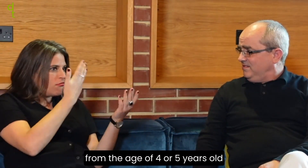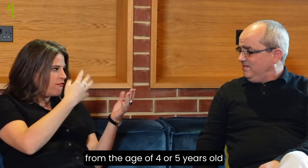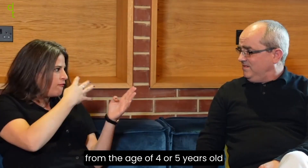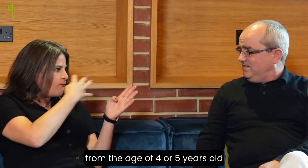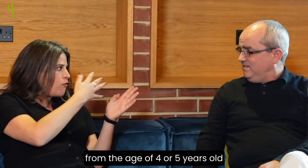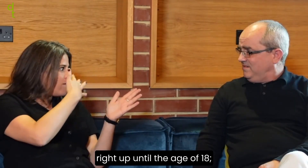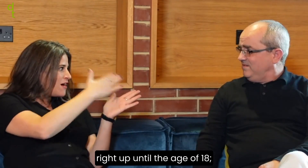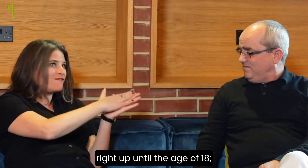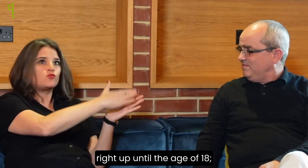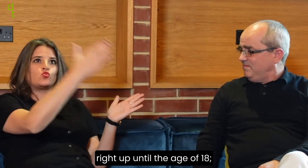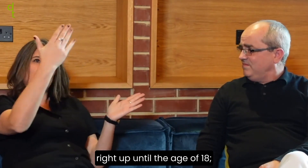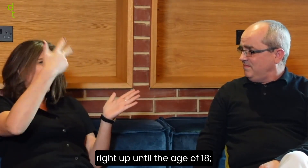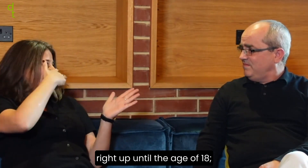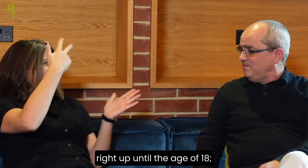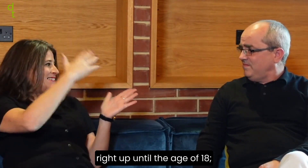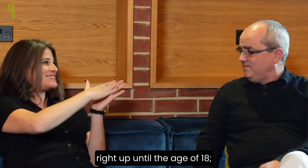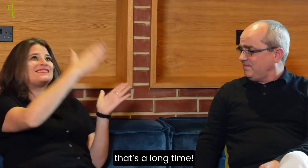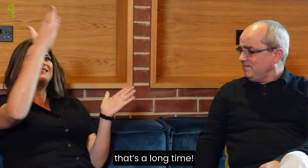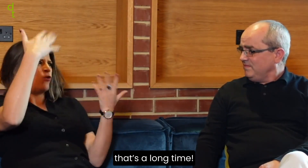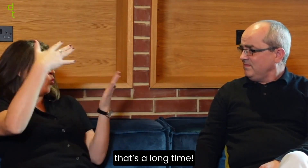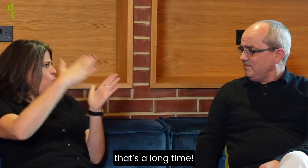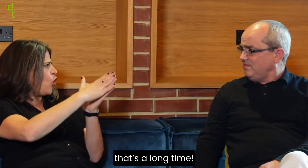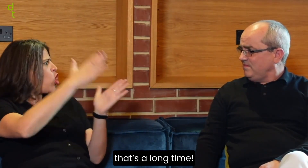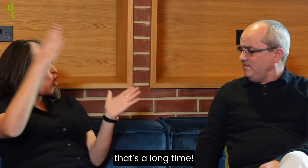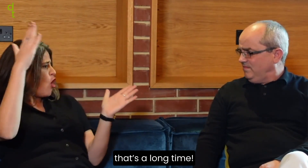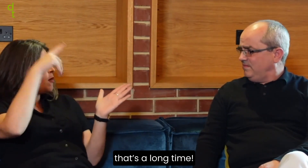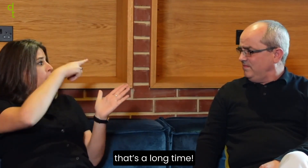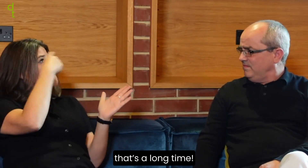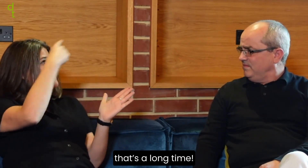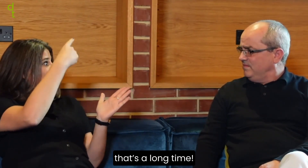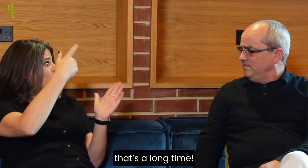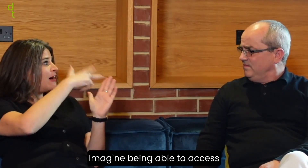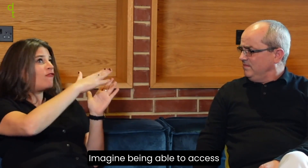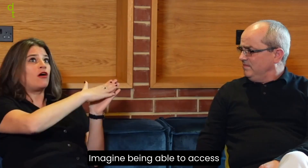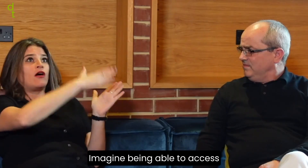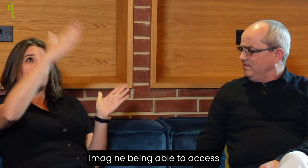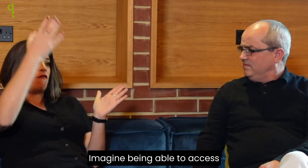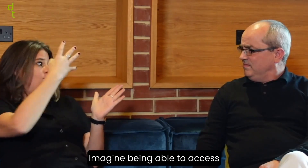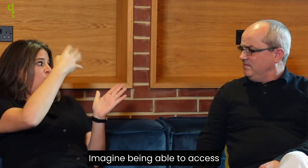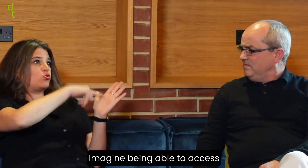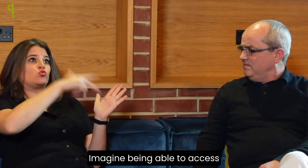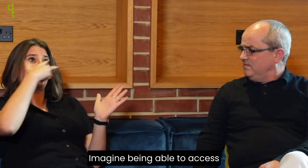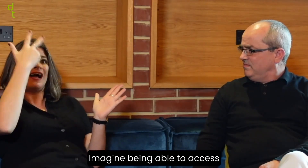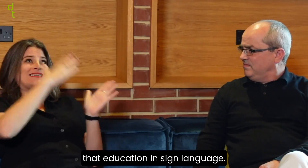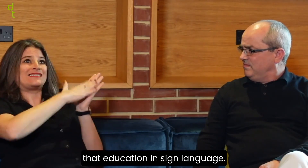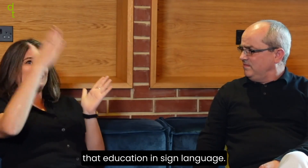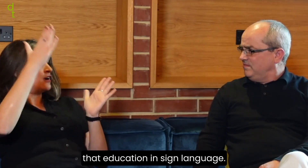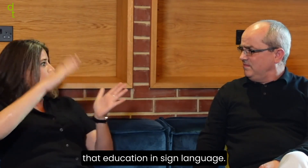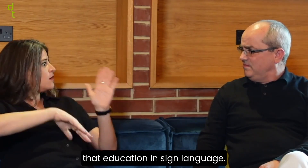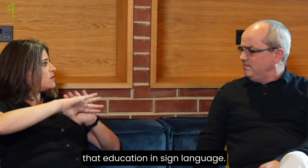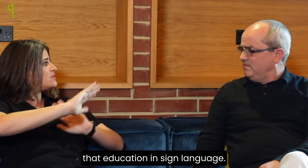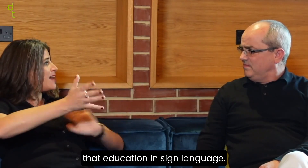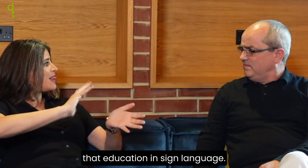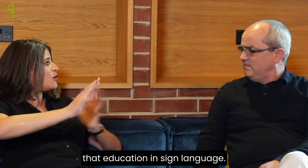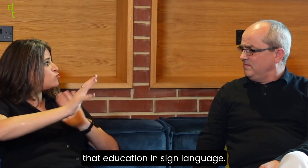4 or 5 years old, right up until the age of 18? That's a long time. Imagine being able to access that education in sign